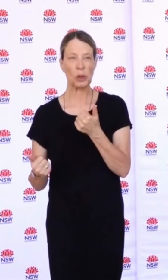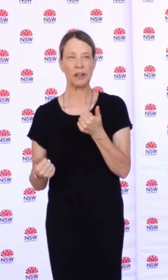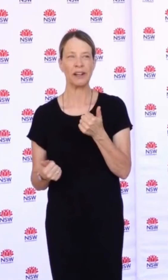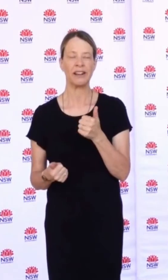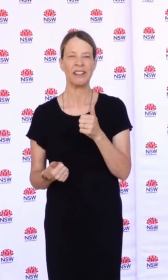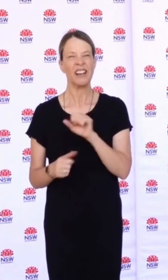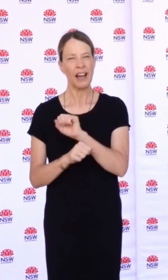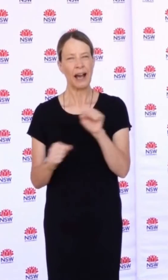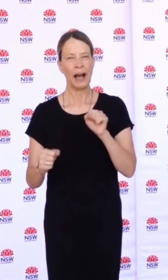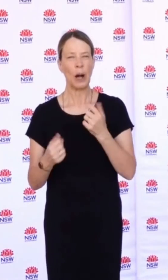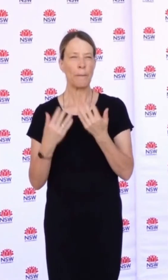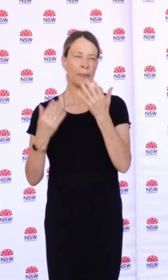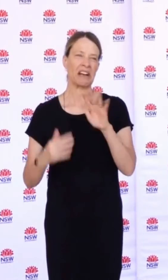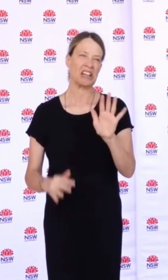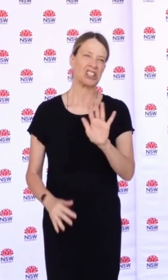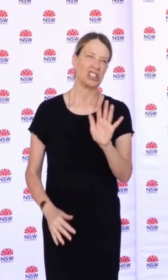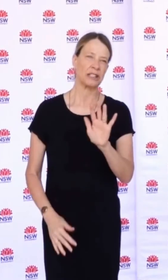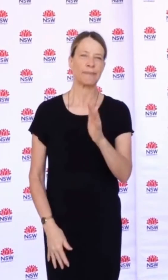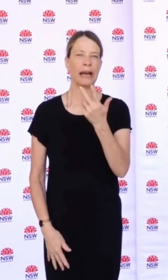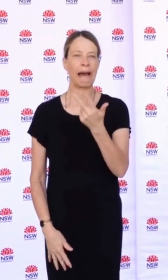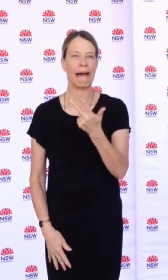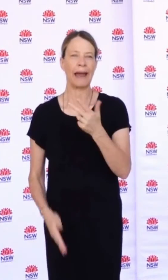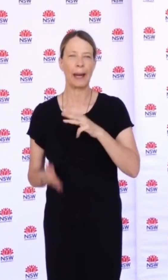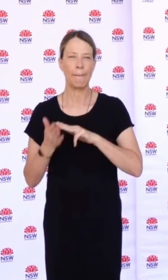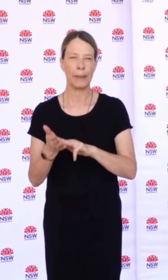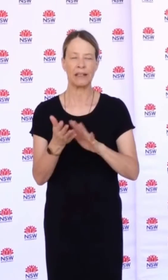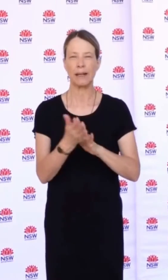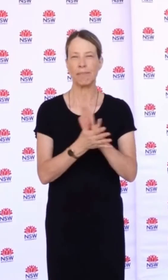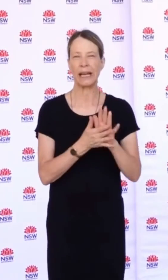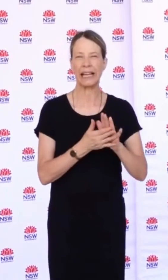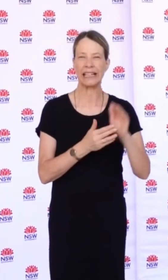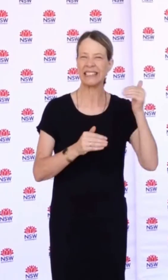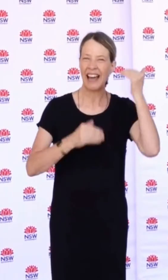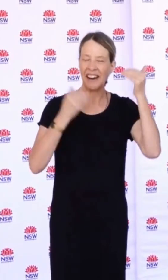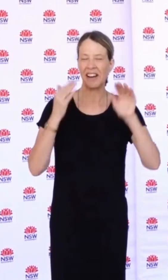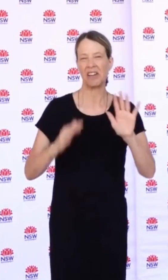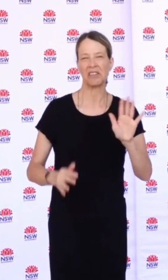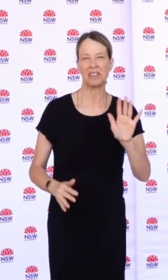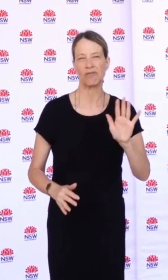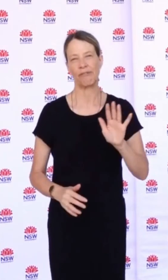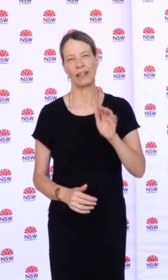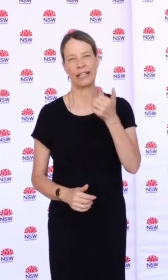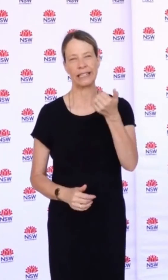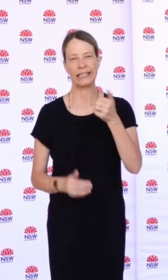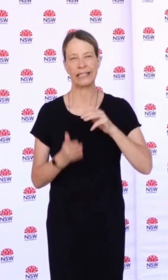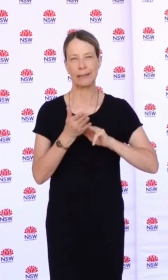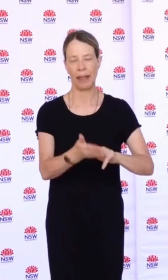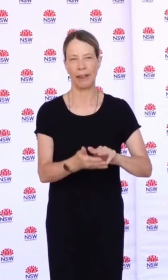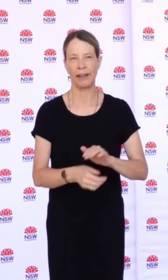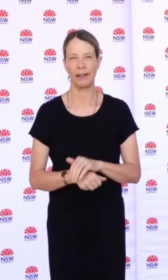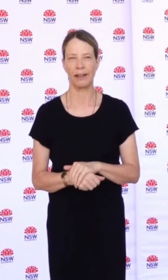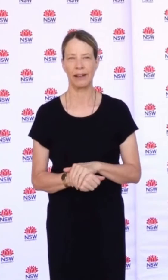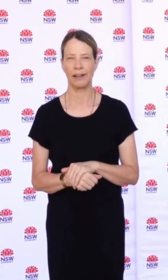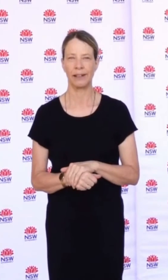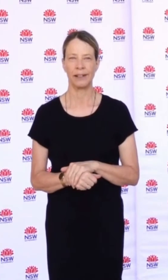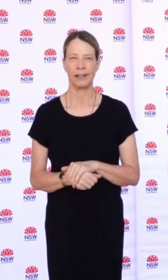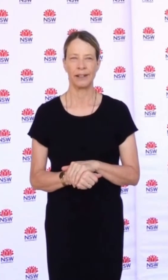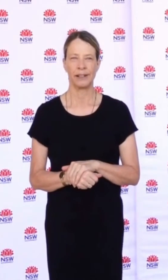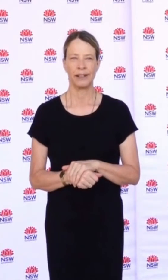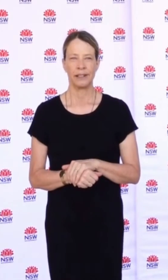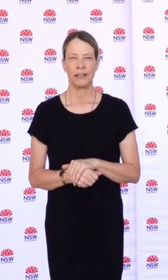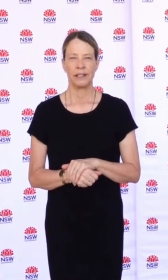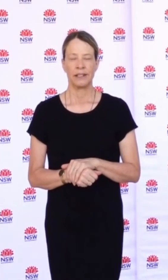and obviously we've got the Dine and Discover vouchers that are coming out very soon, and if you want to access that, you're going to have to download the Service New South Wales app,